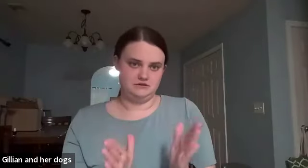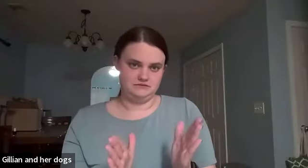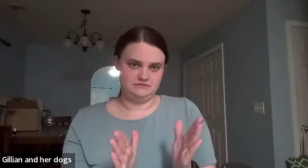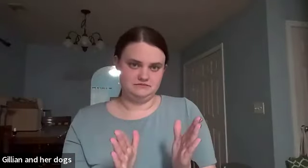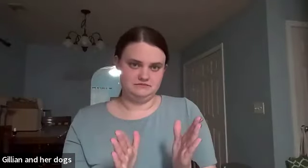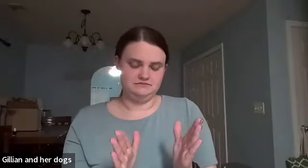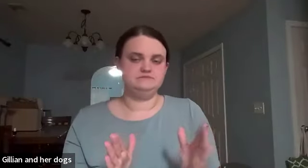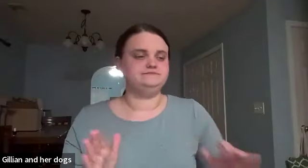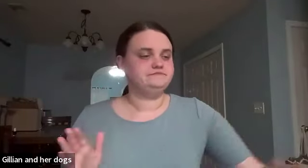engineer.